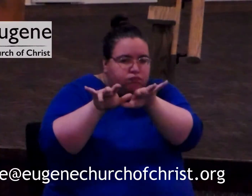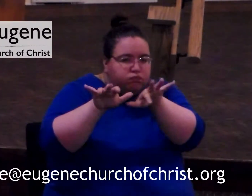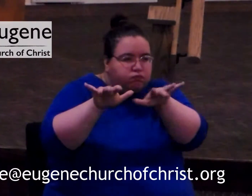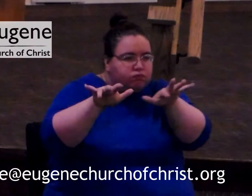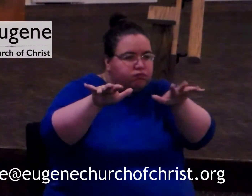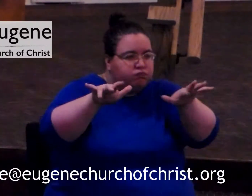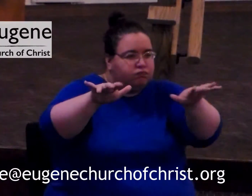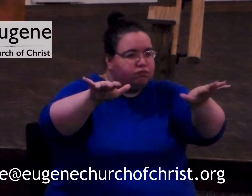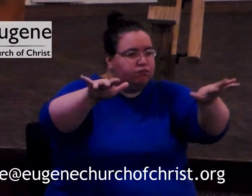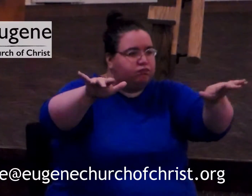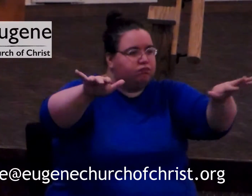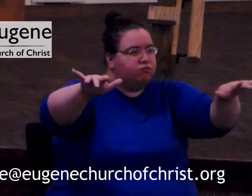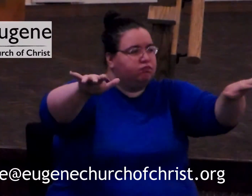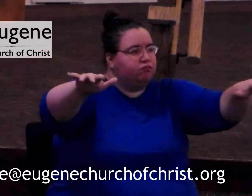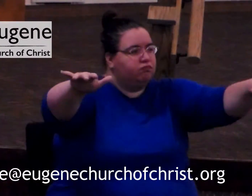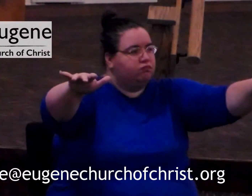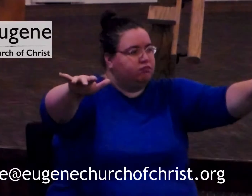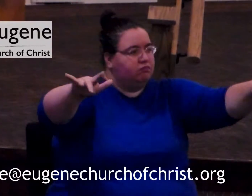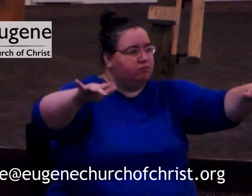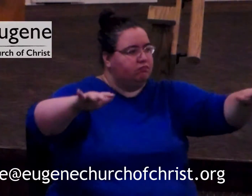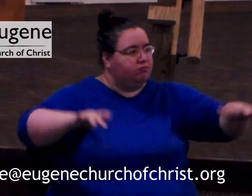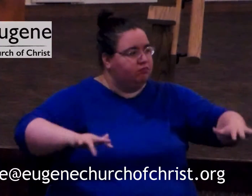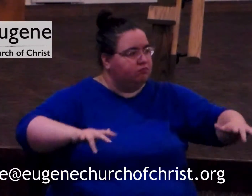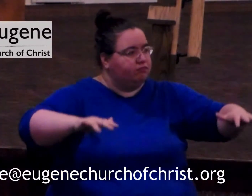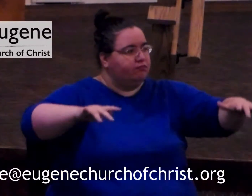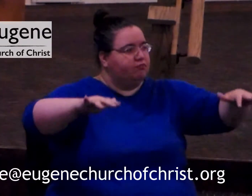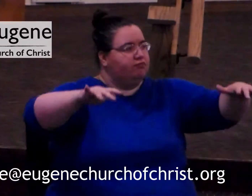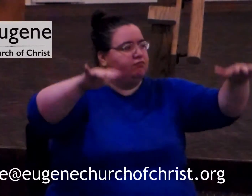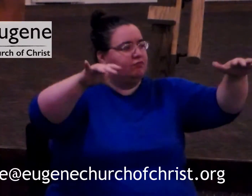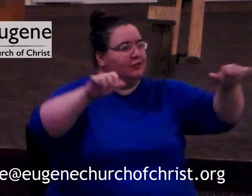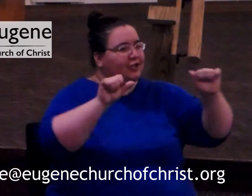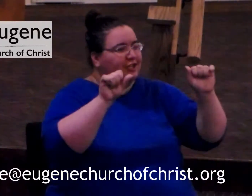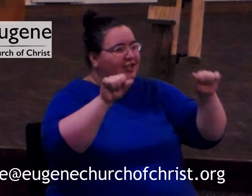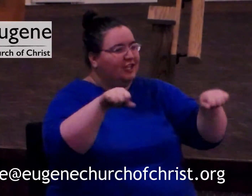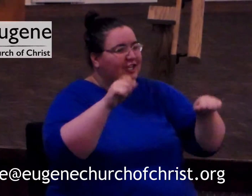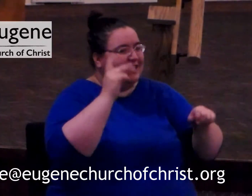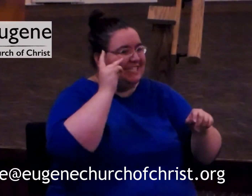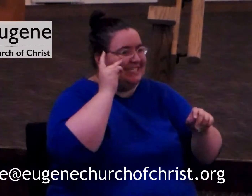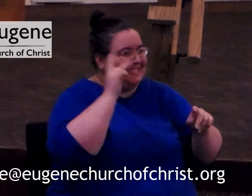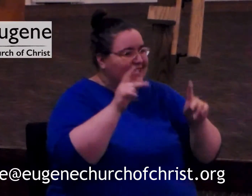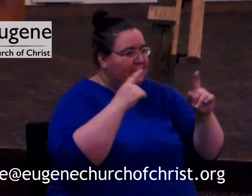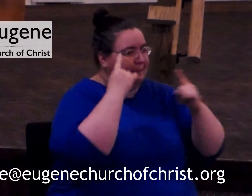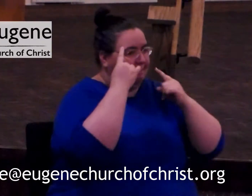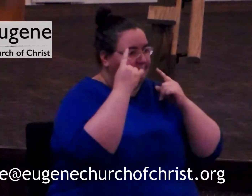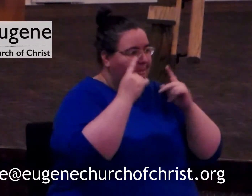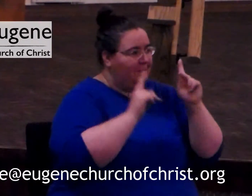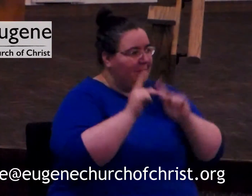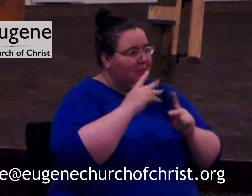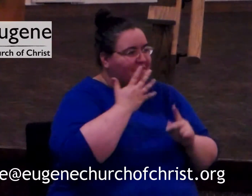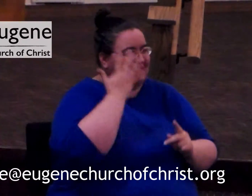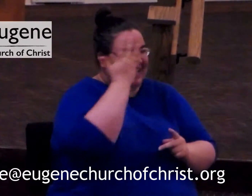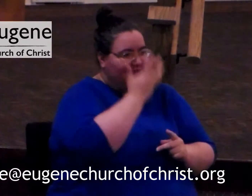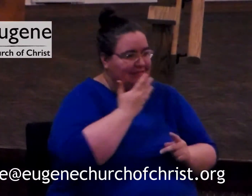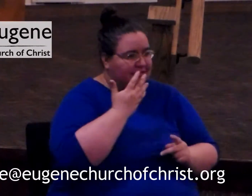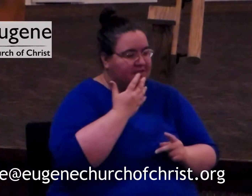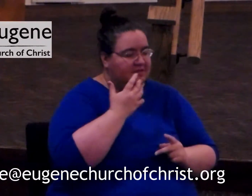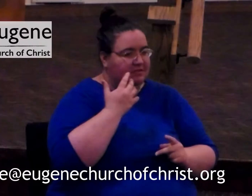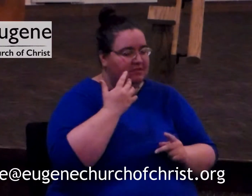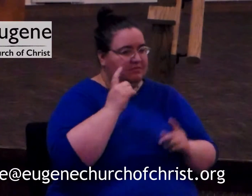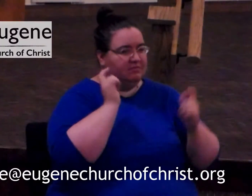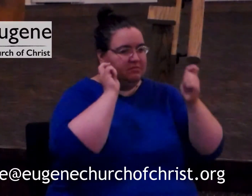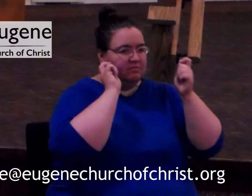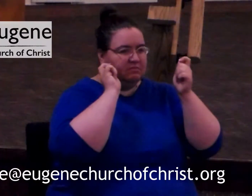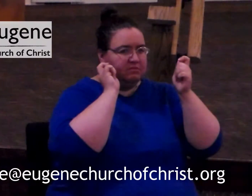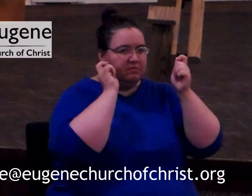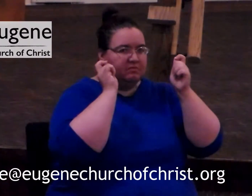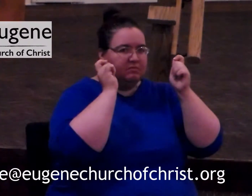you could see people's faces as they begin to smell it, have this extra sense that was